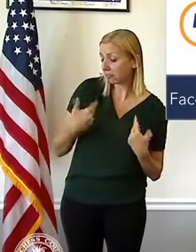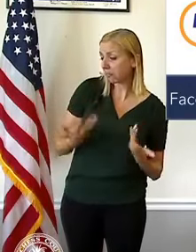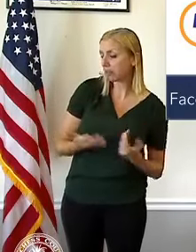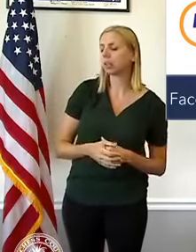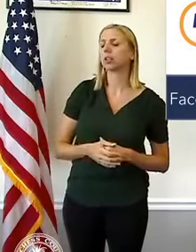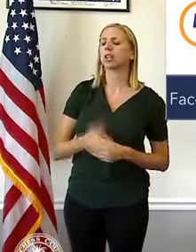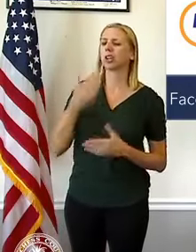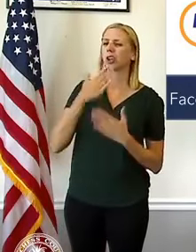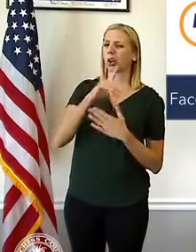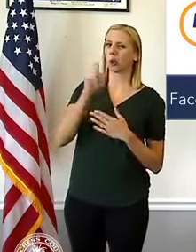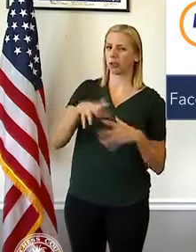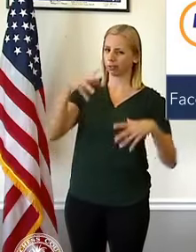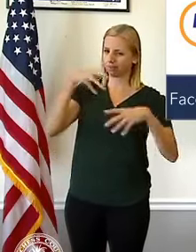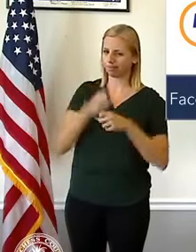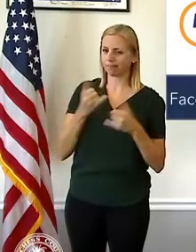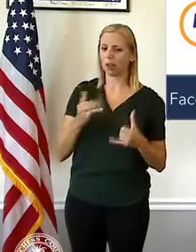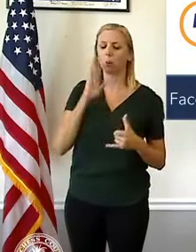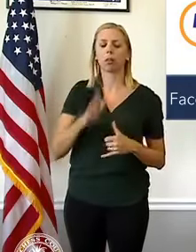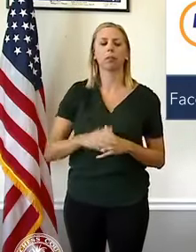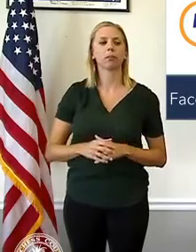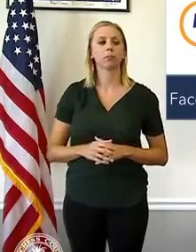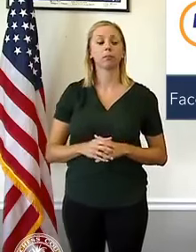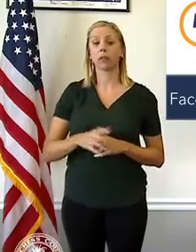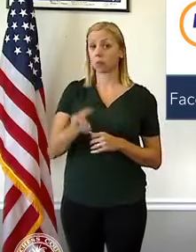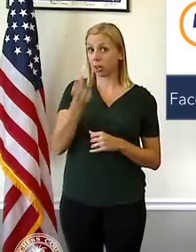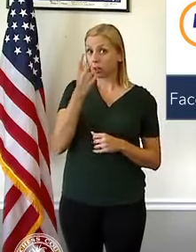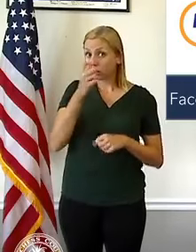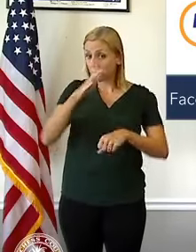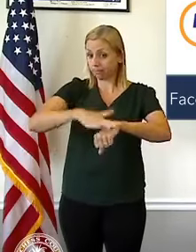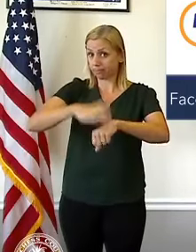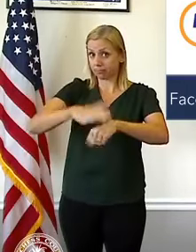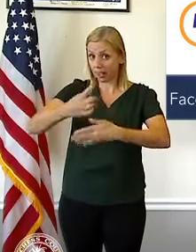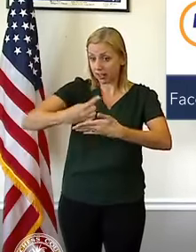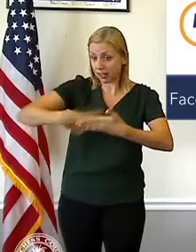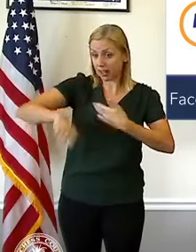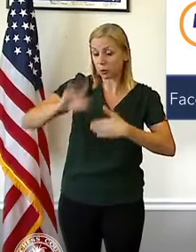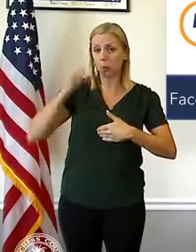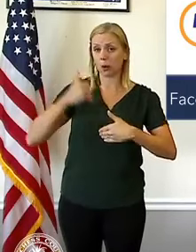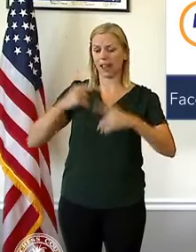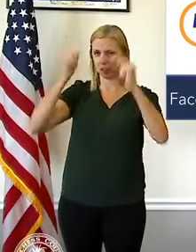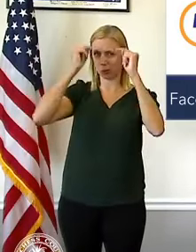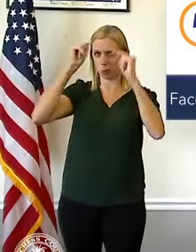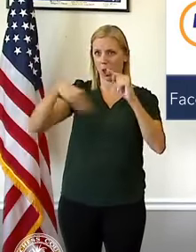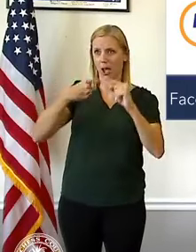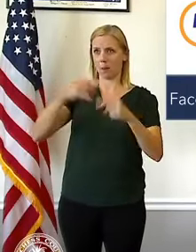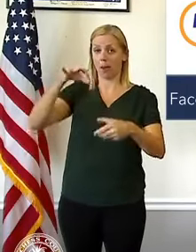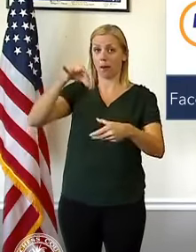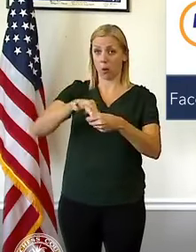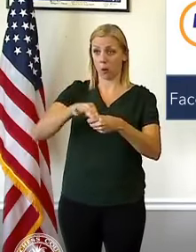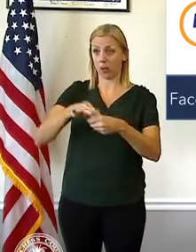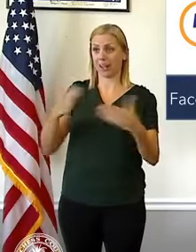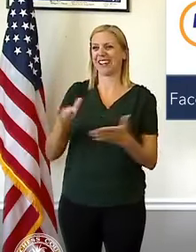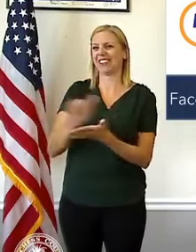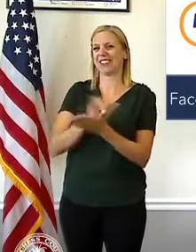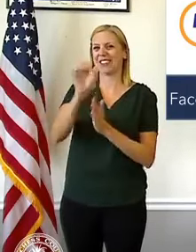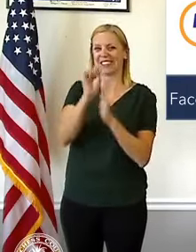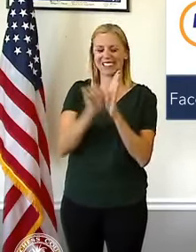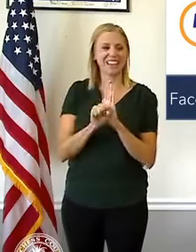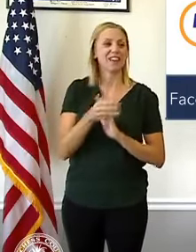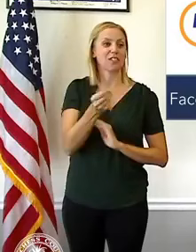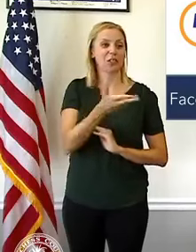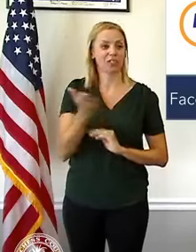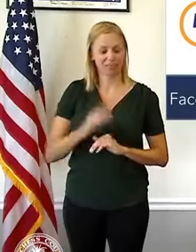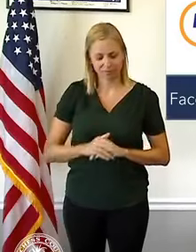I'll give you a brief rundown now, but next week we're going to do a tutorial on voting in New York State. A couple things.